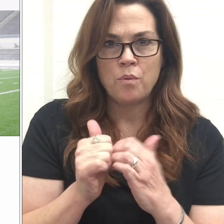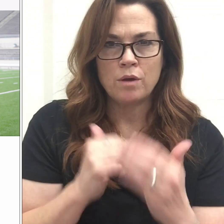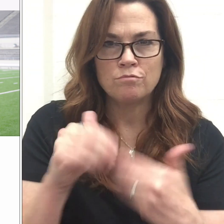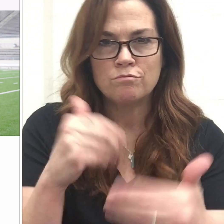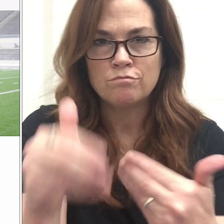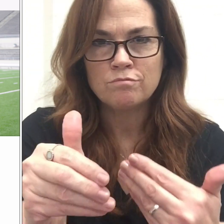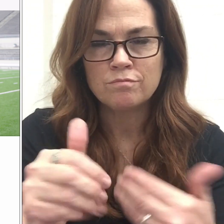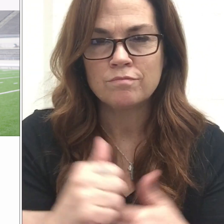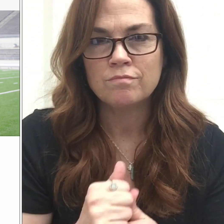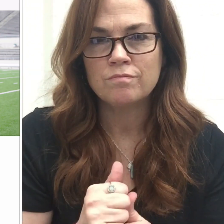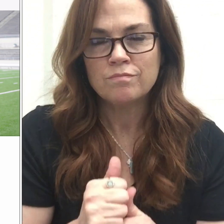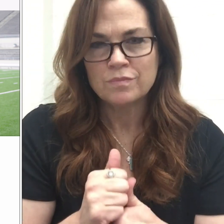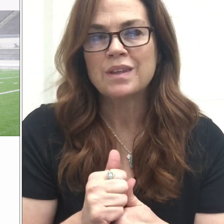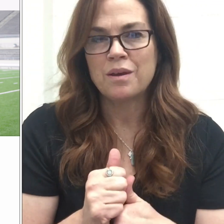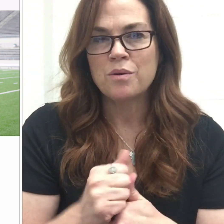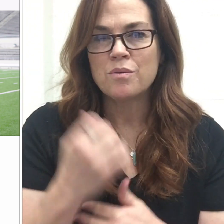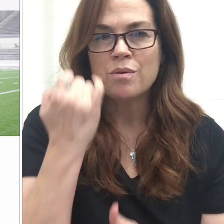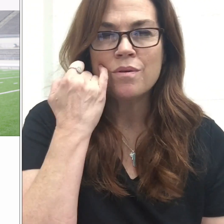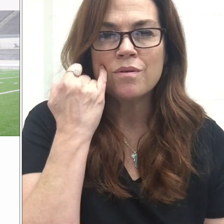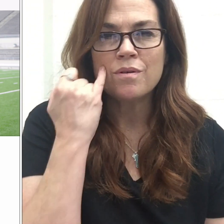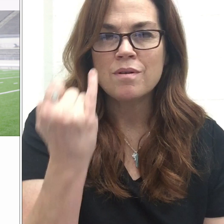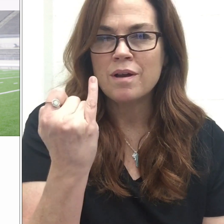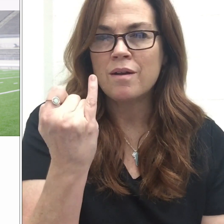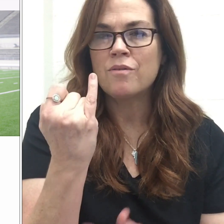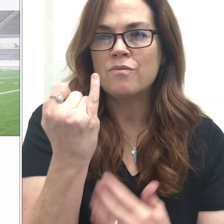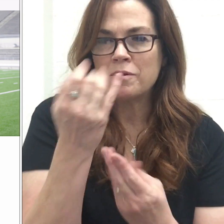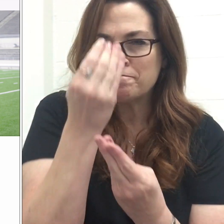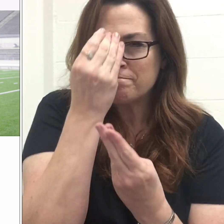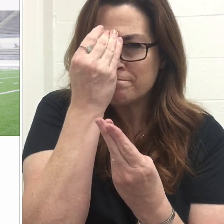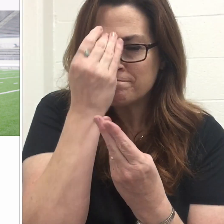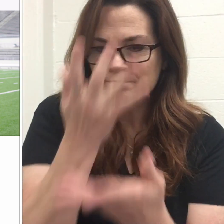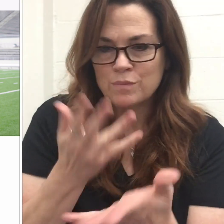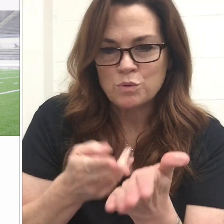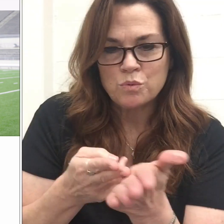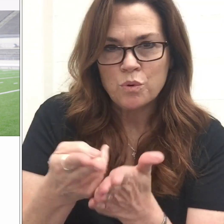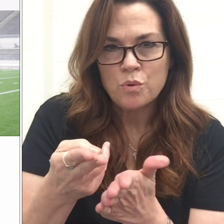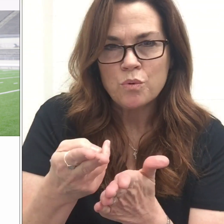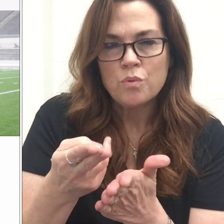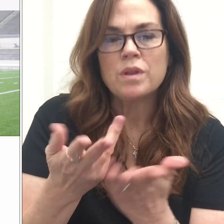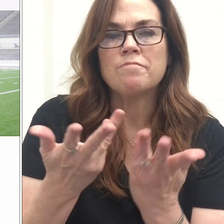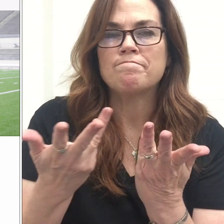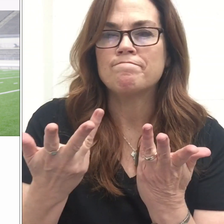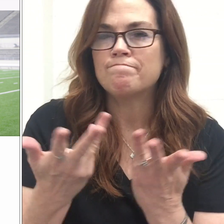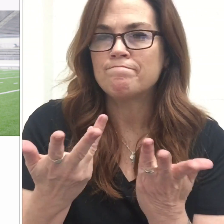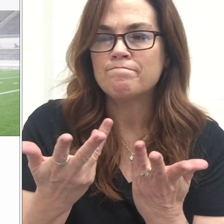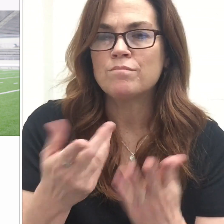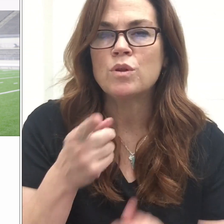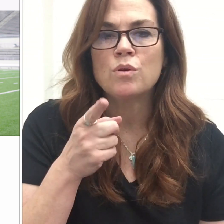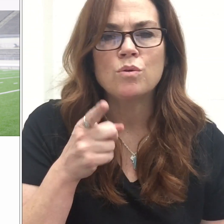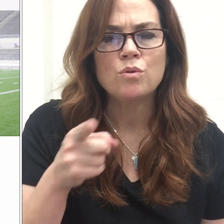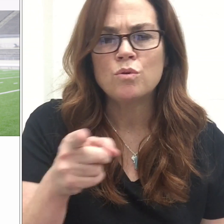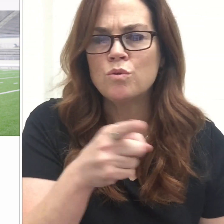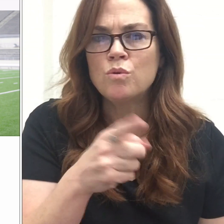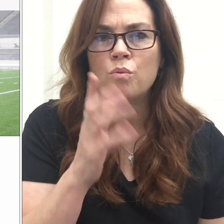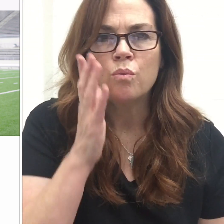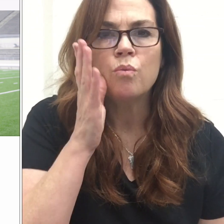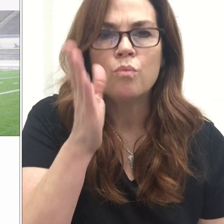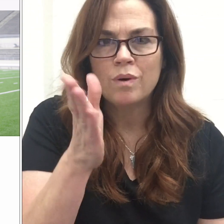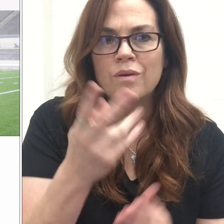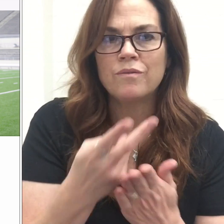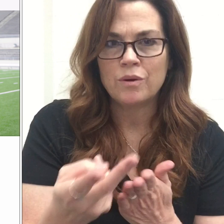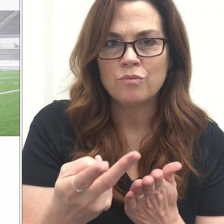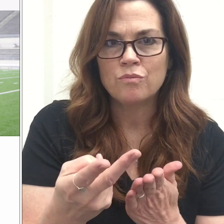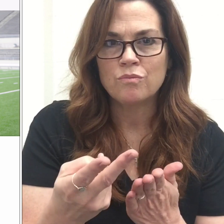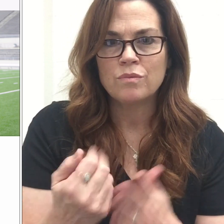things wrong. Because friends, if I can tell you anything that is true, I can tell you this. It's that you will